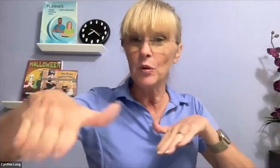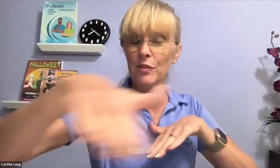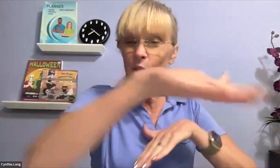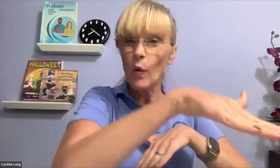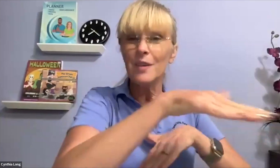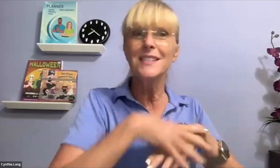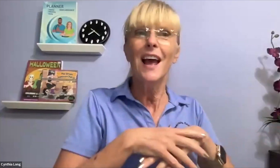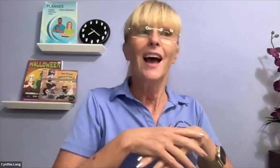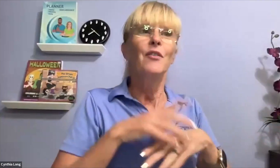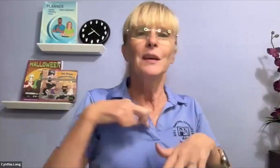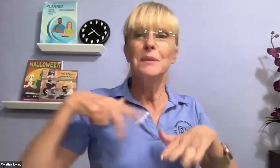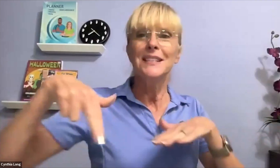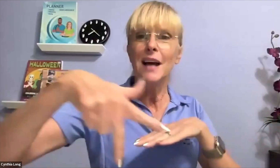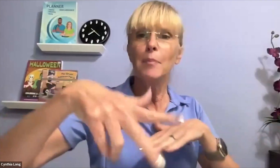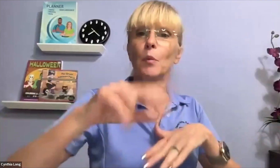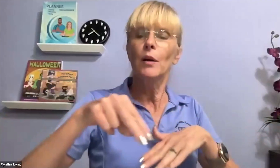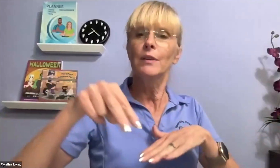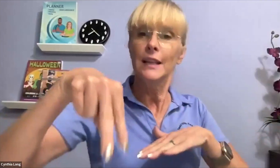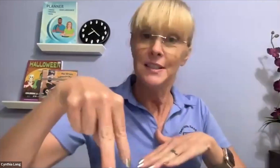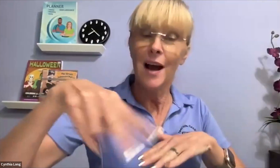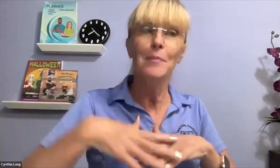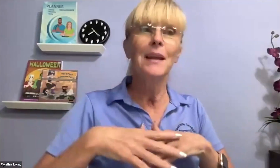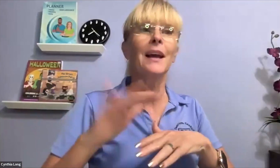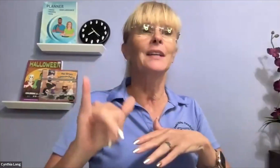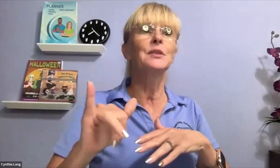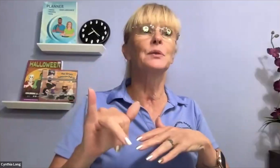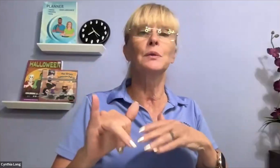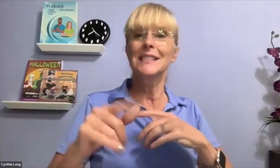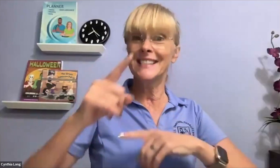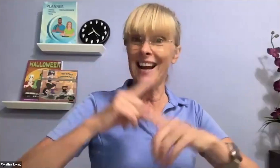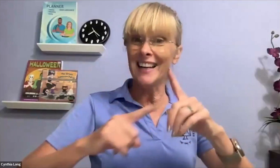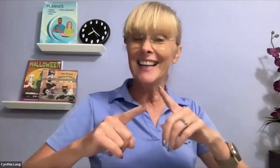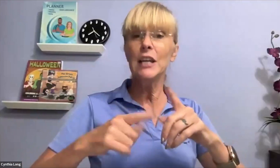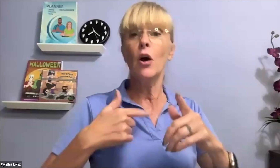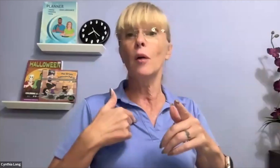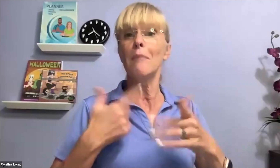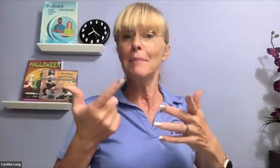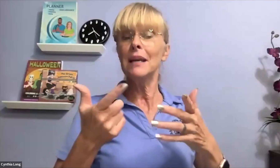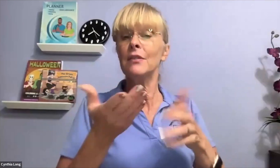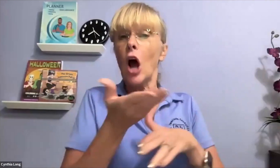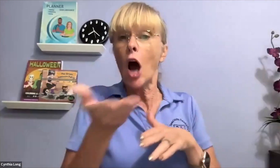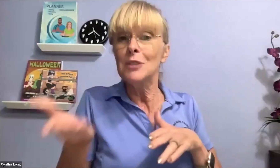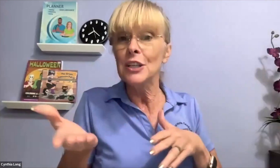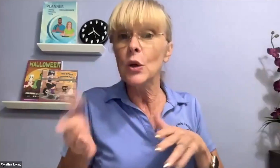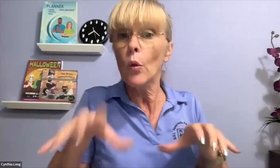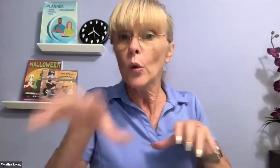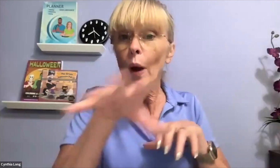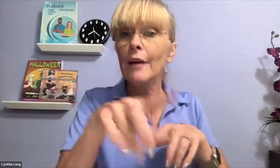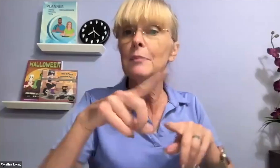on the floors for them to stop, and wherever they stop, they got to sign it, or it might be even objects on the ground,